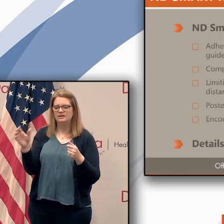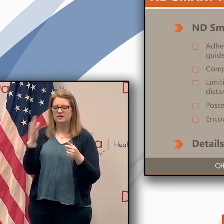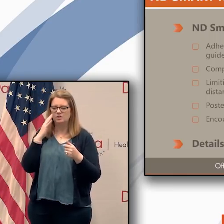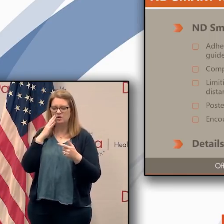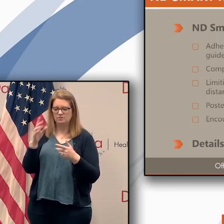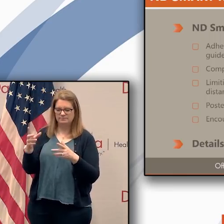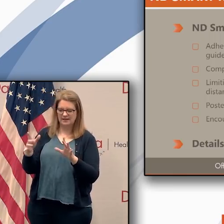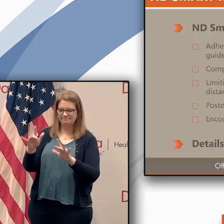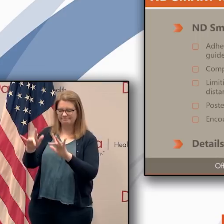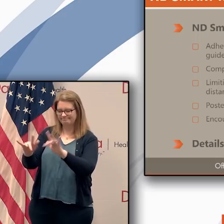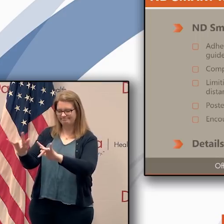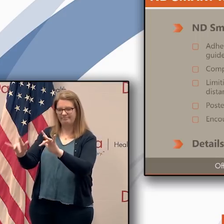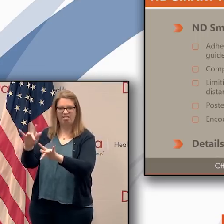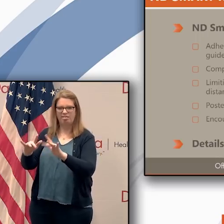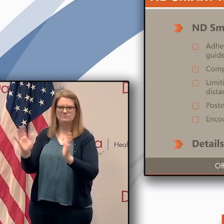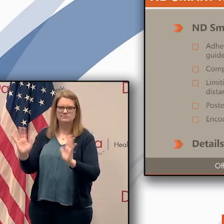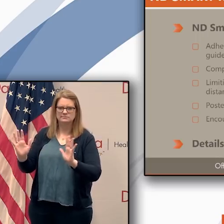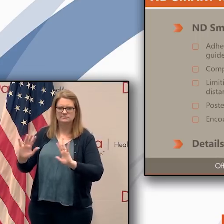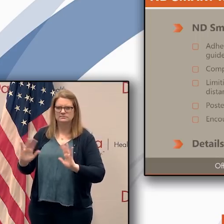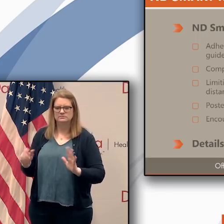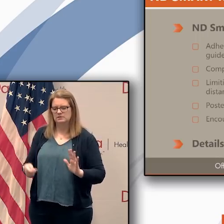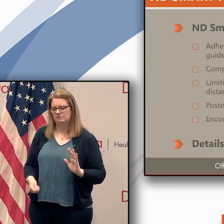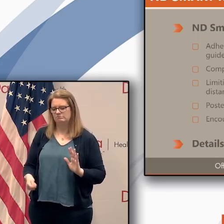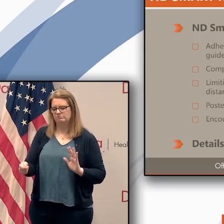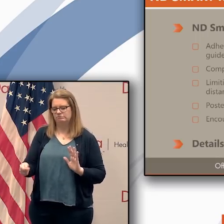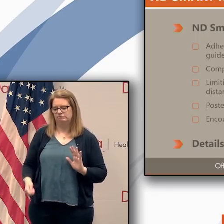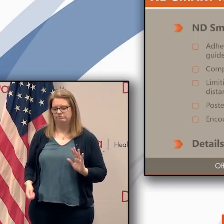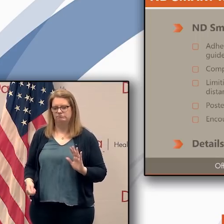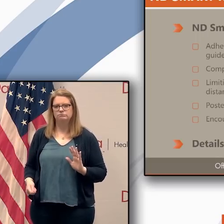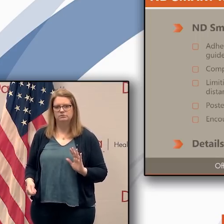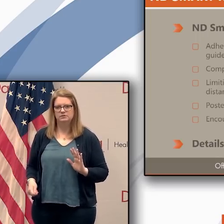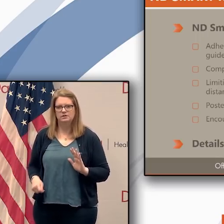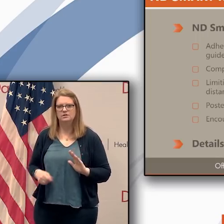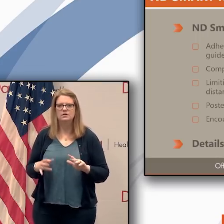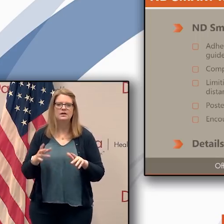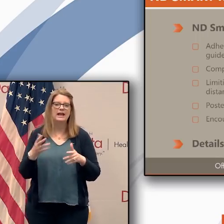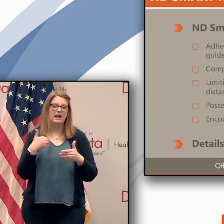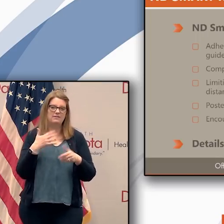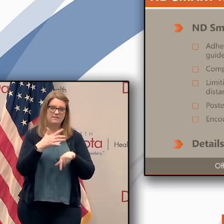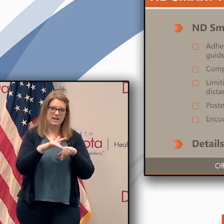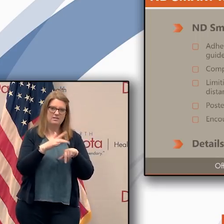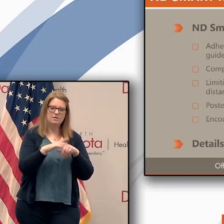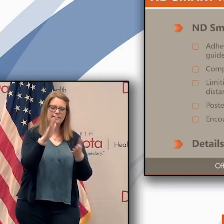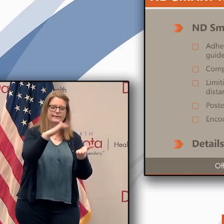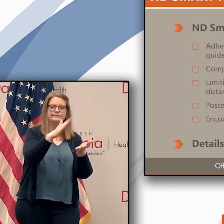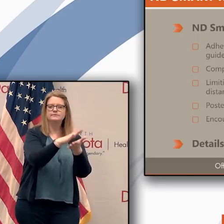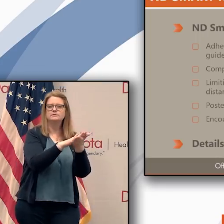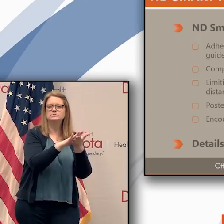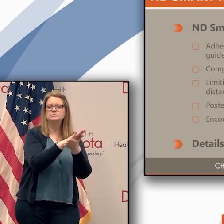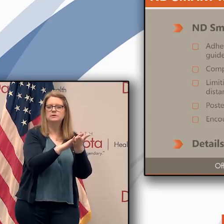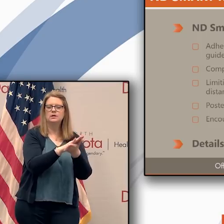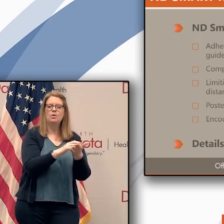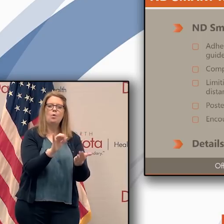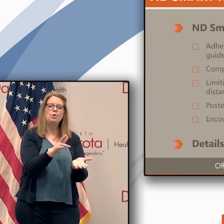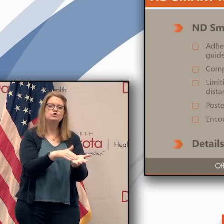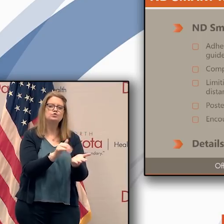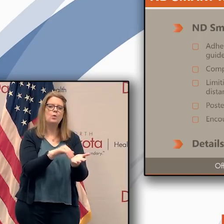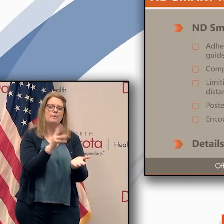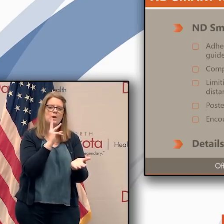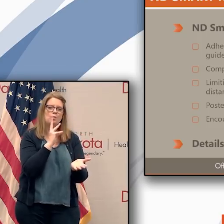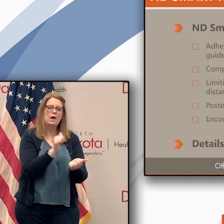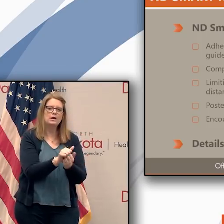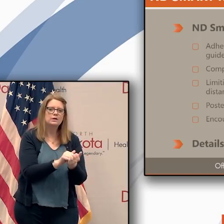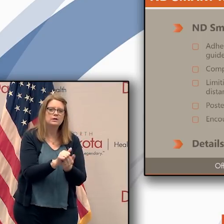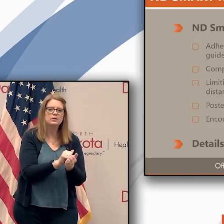have a transmissible moment, more hand sanitizer, soap and water, or effective disinfectant at entrances and other appropriate areas,